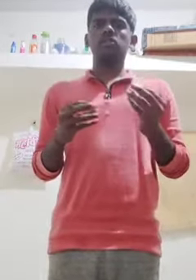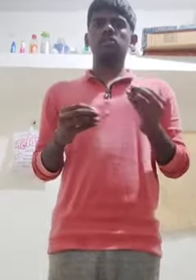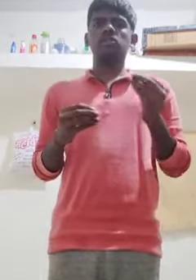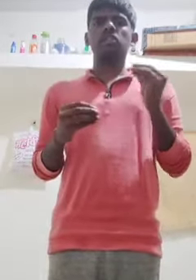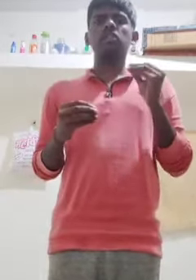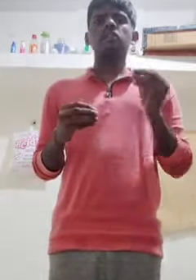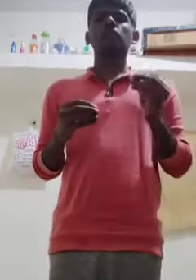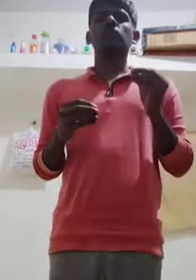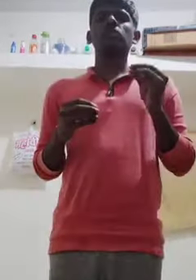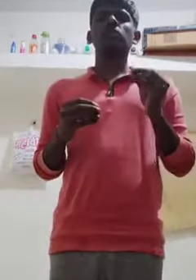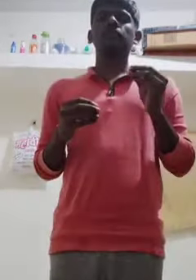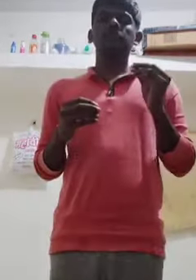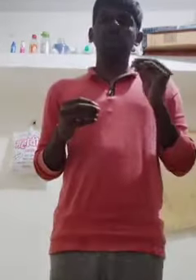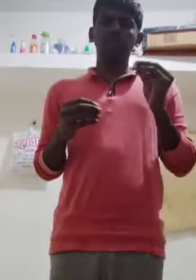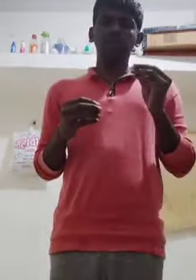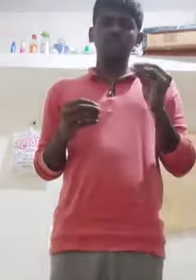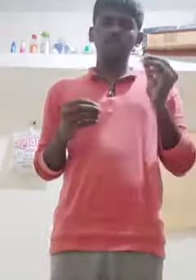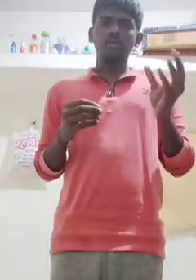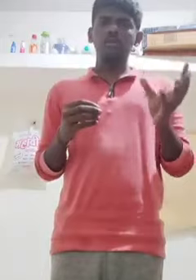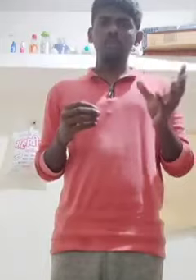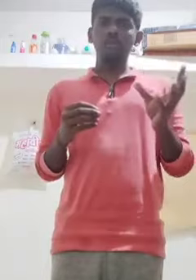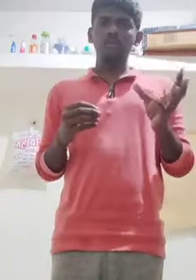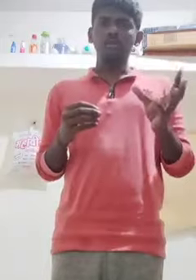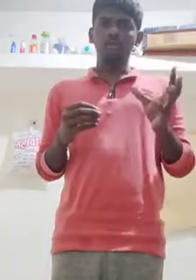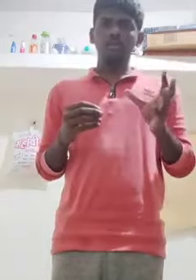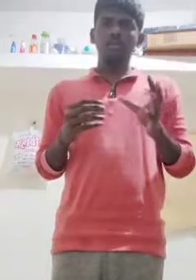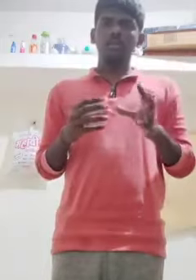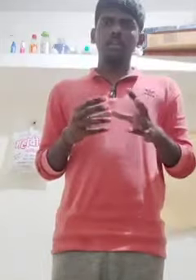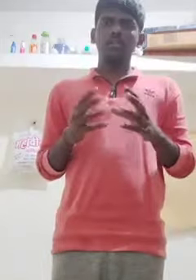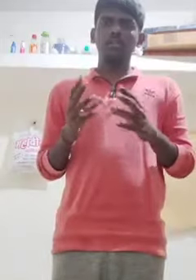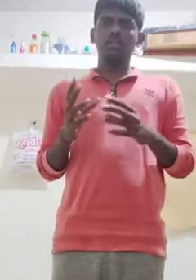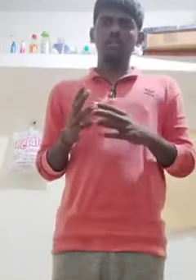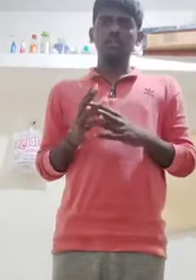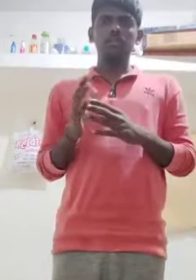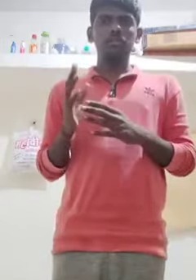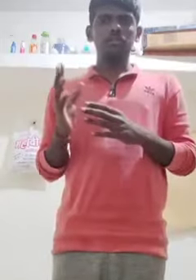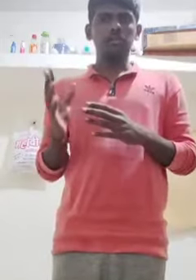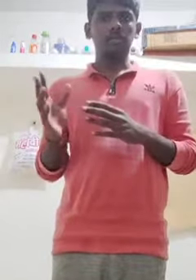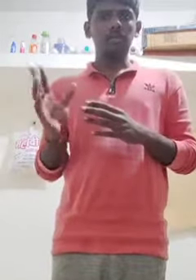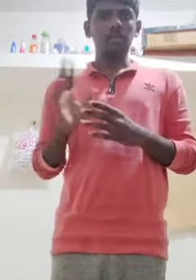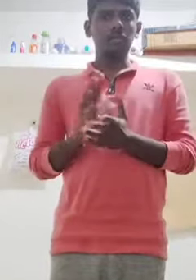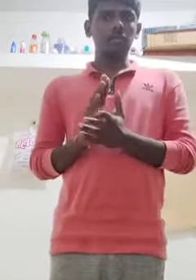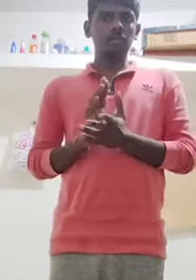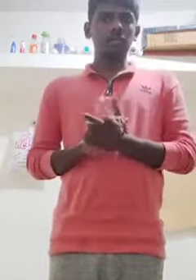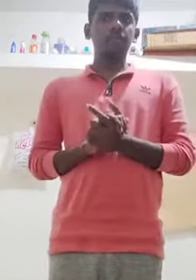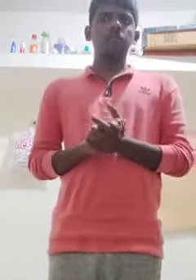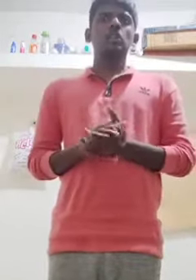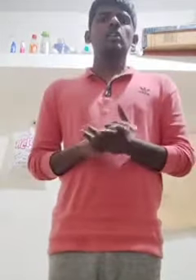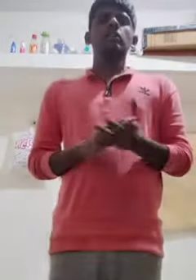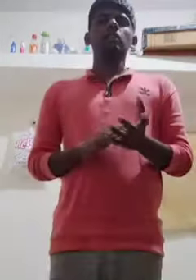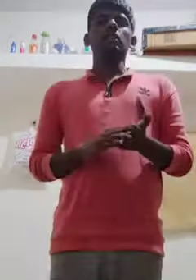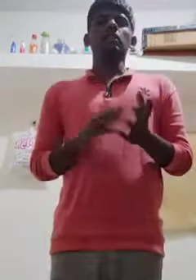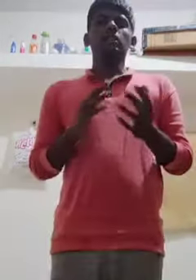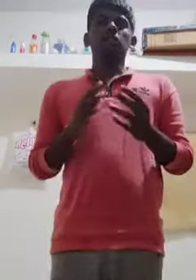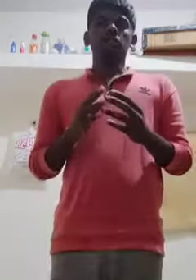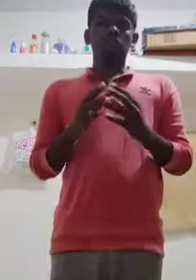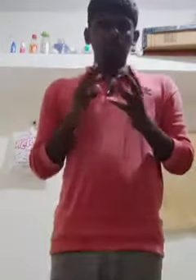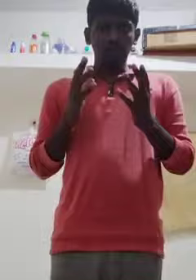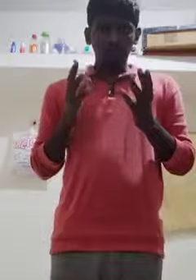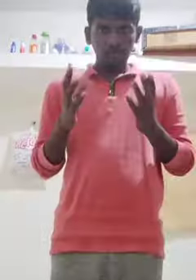is it's only depend on the user. That's why it's called as user defined method. Okay, then how we